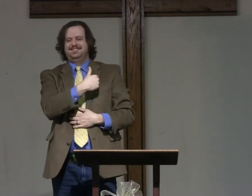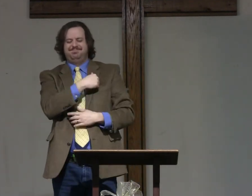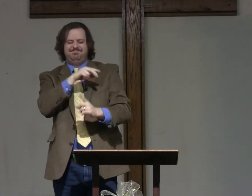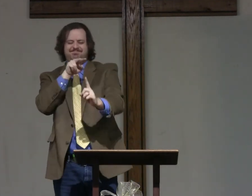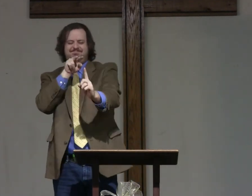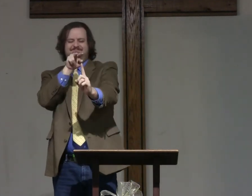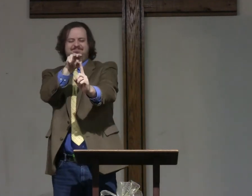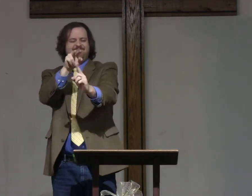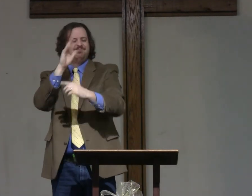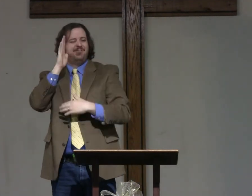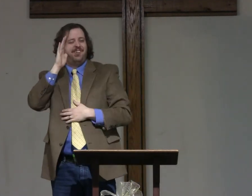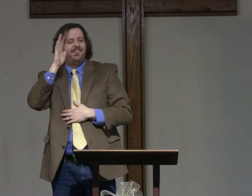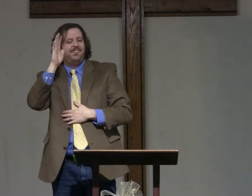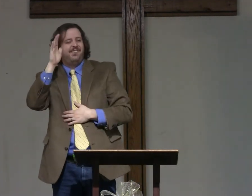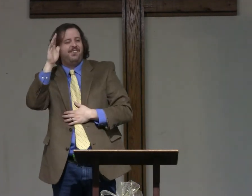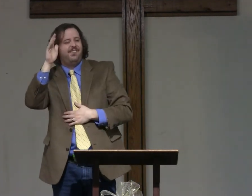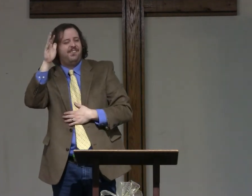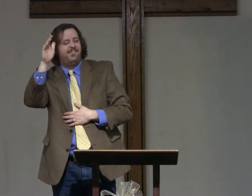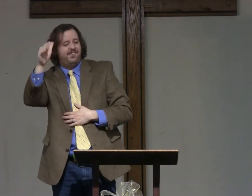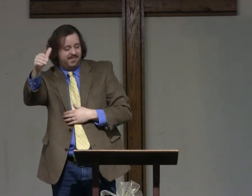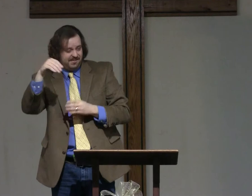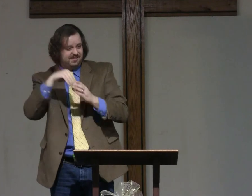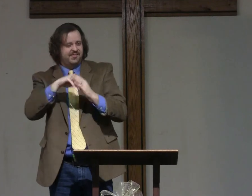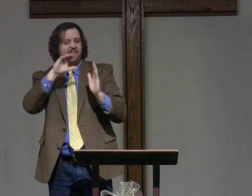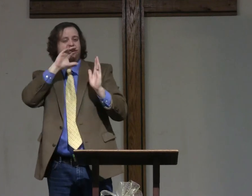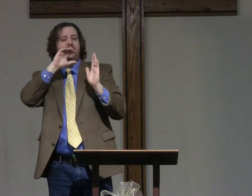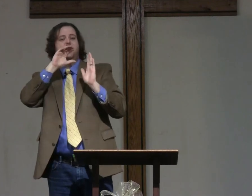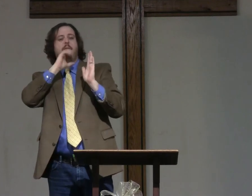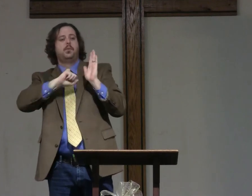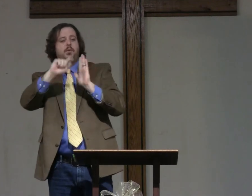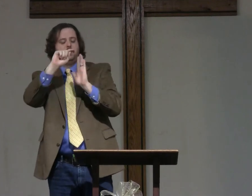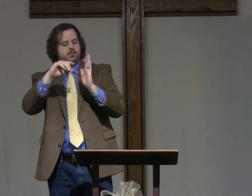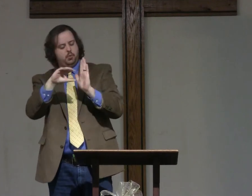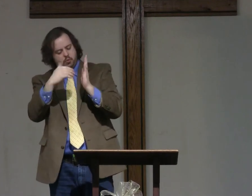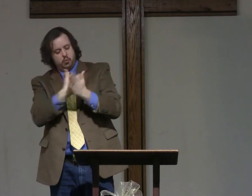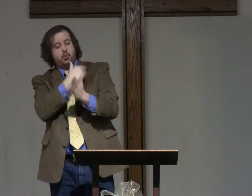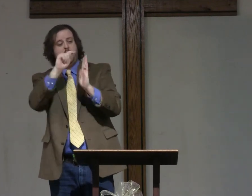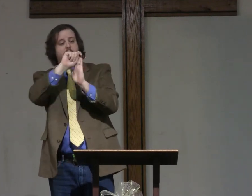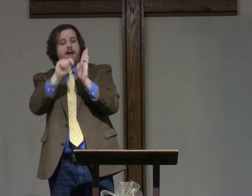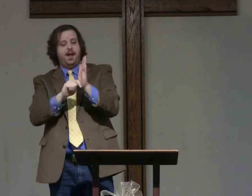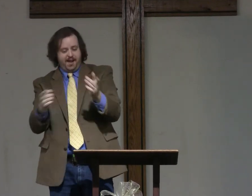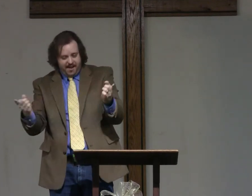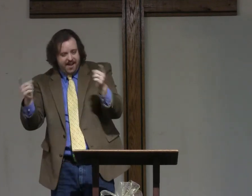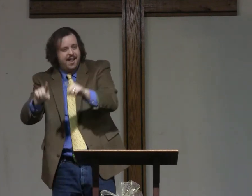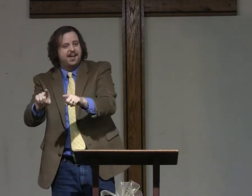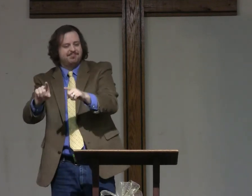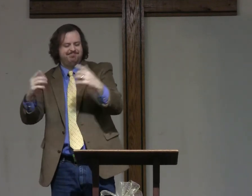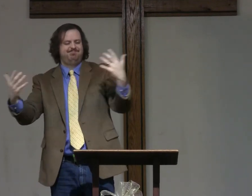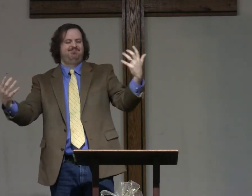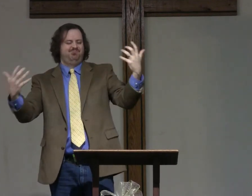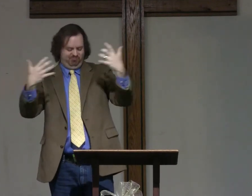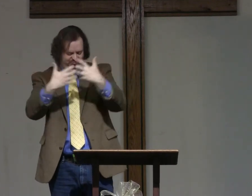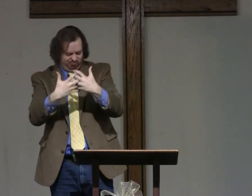means God with us. In the future, in the New Testament, this came